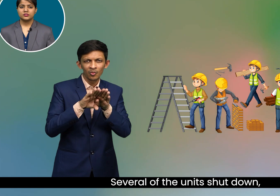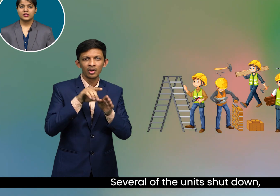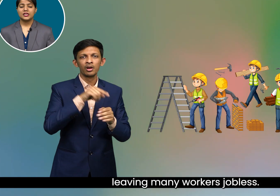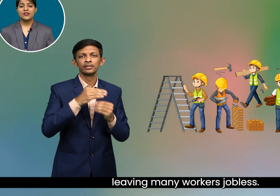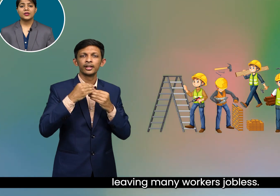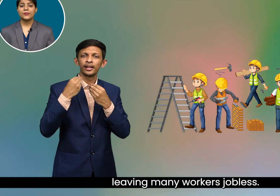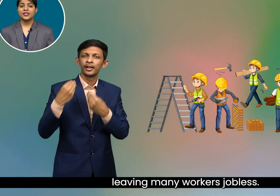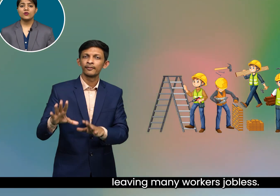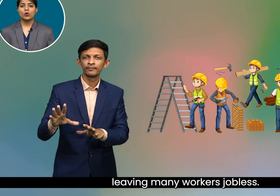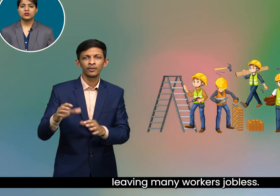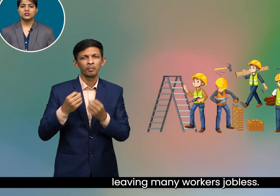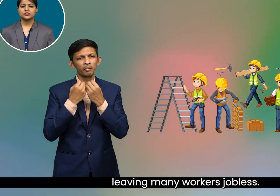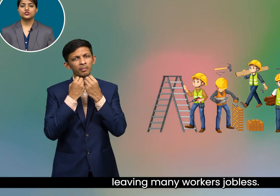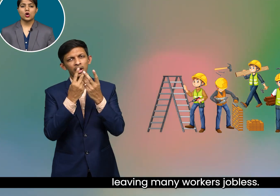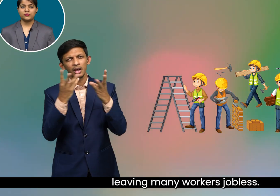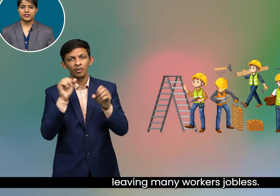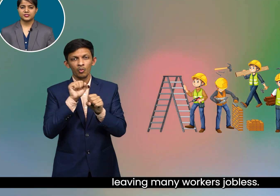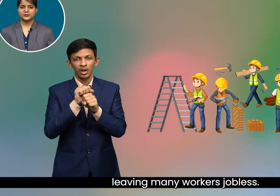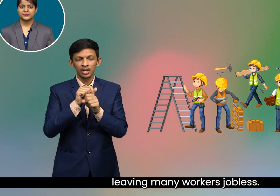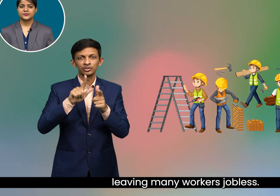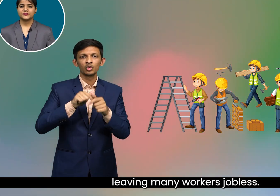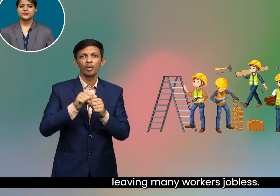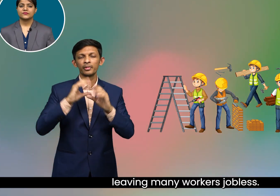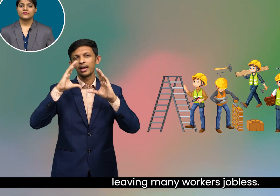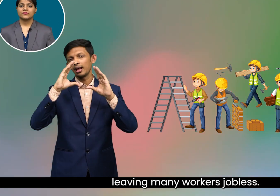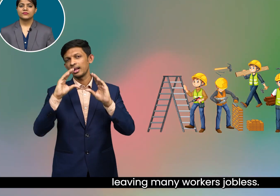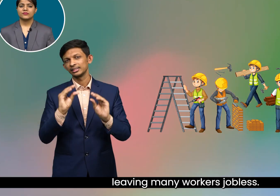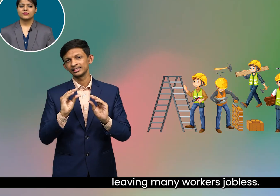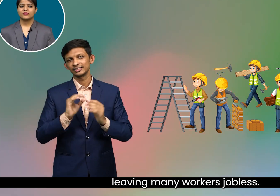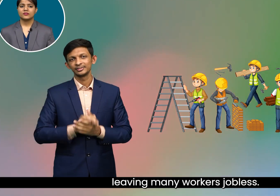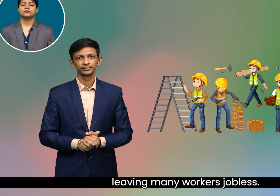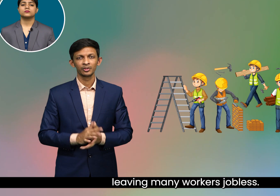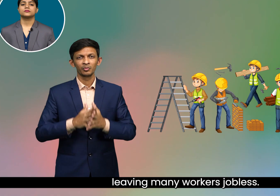down, leaving many workers jobless.